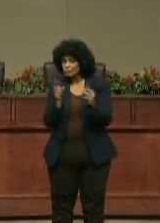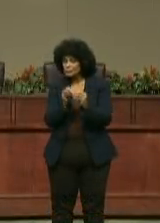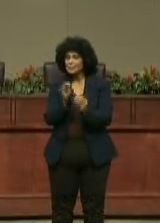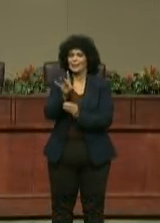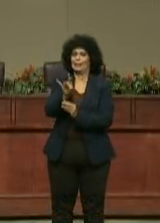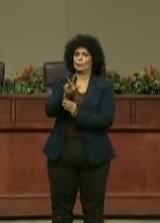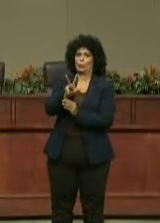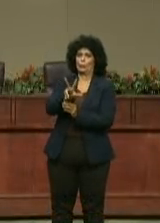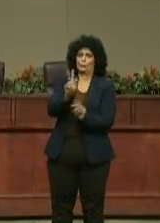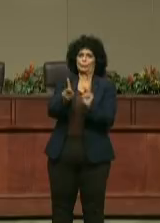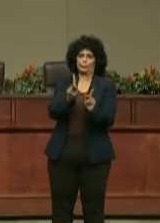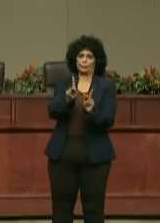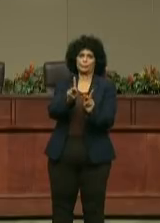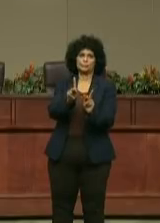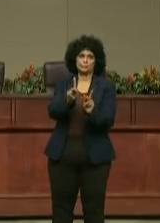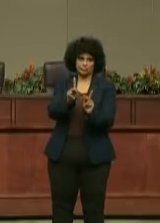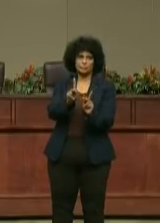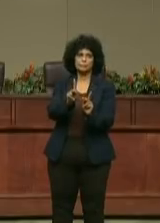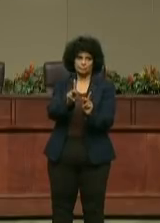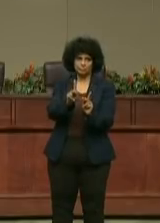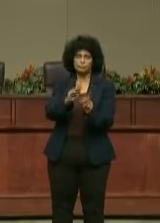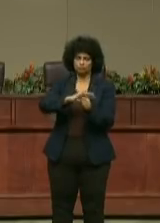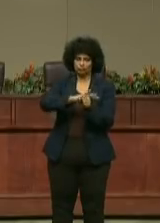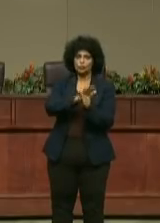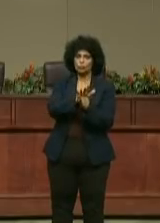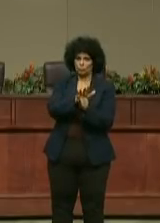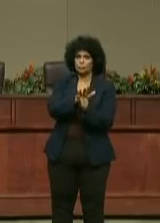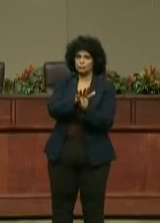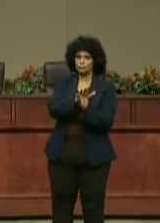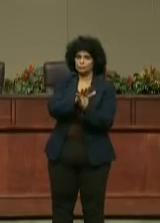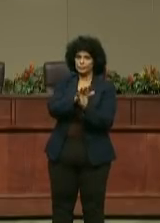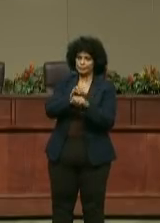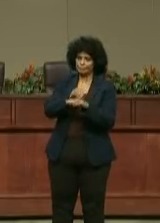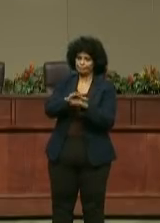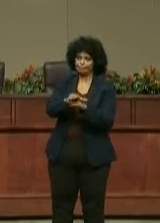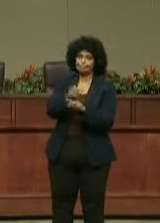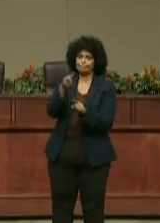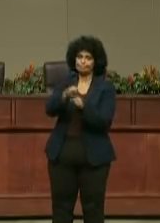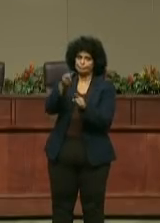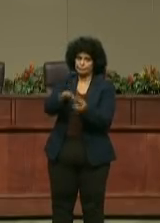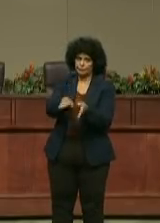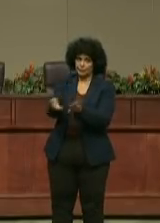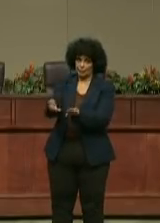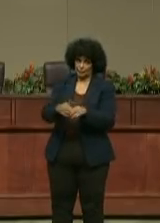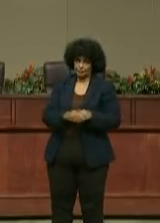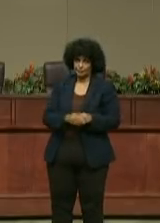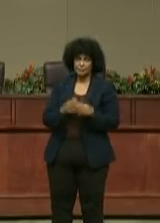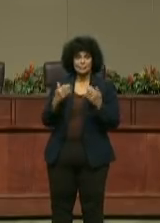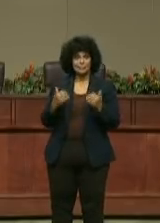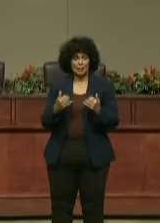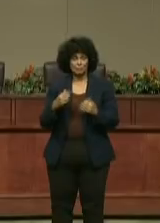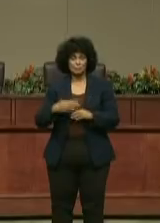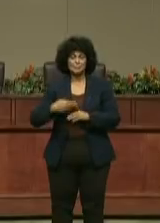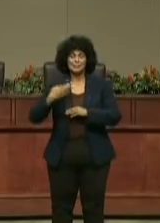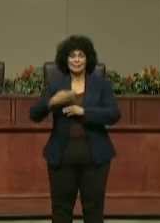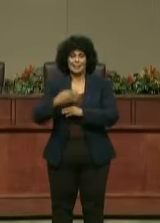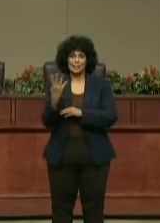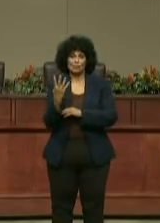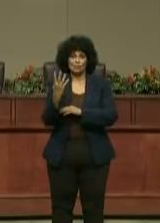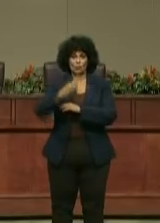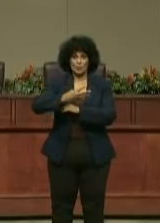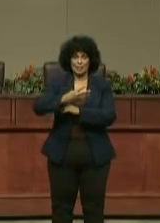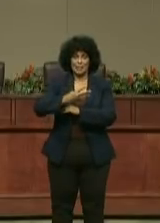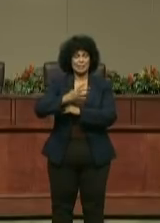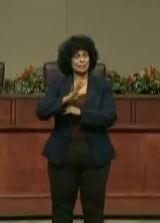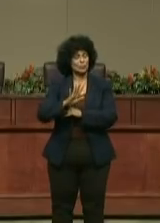of the coronavirus. I want to talk about the next 4 days. You know, each 14-day cycle